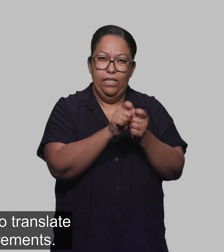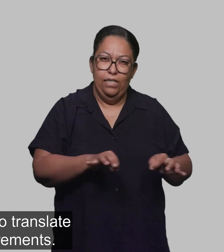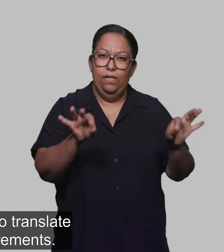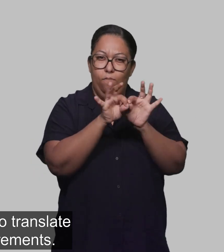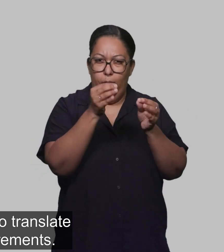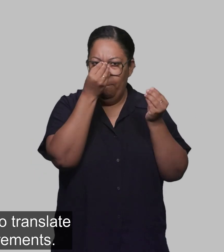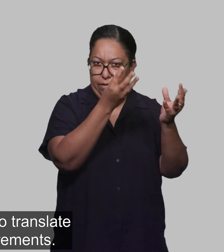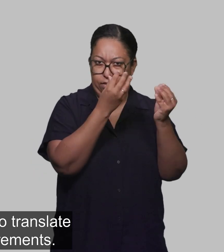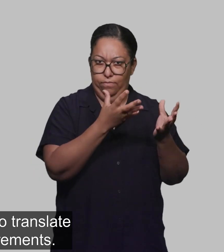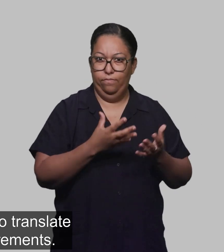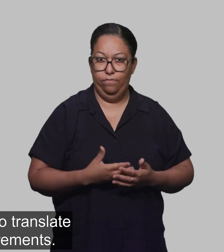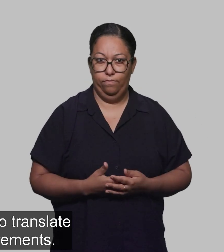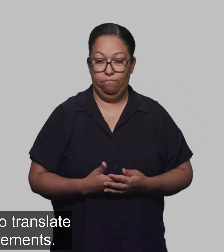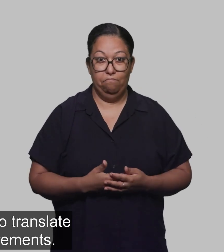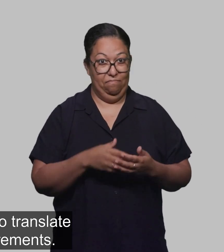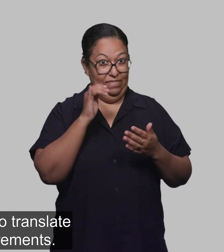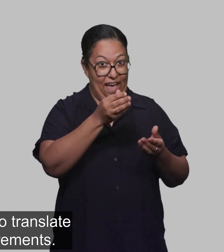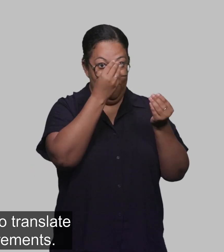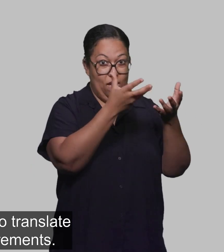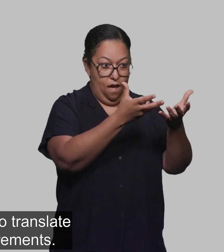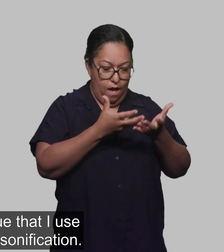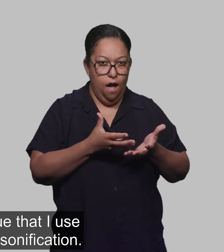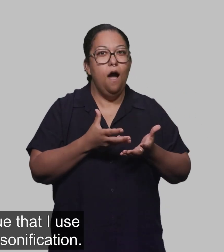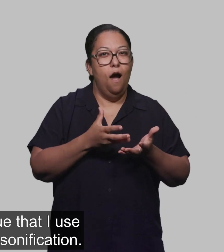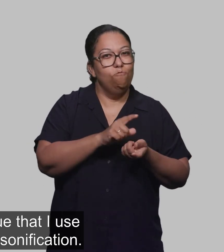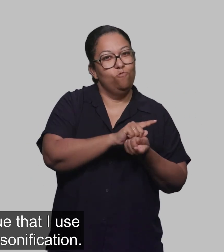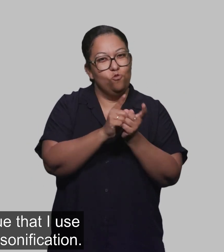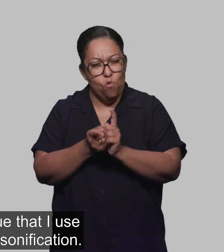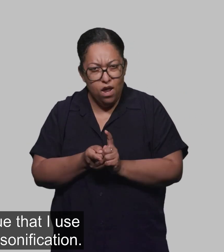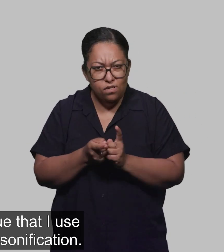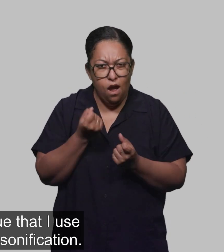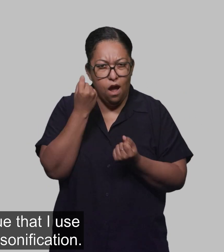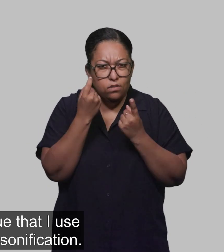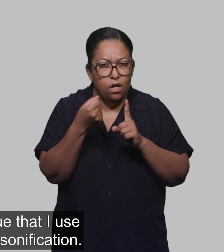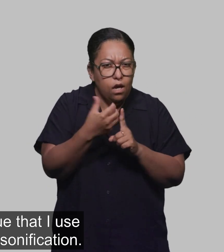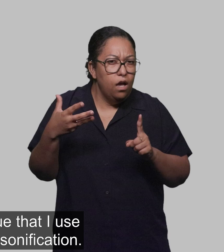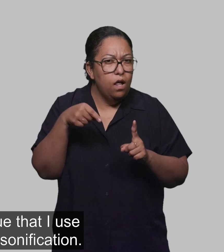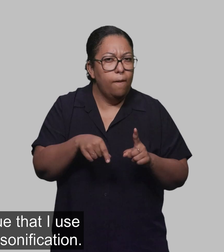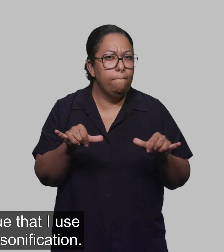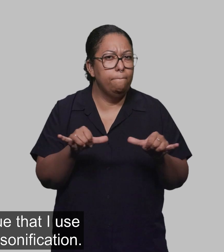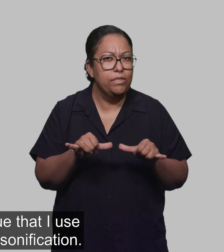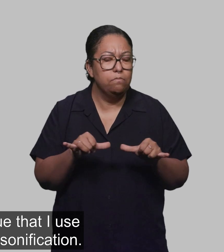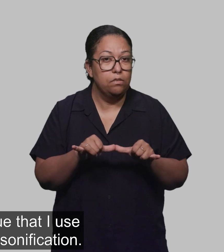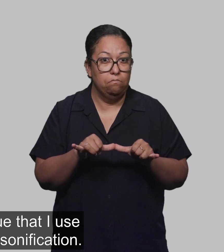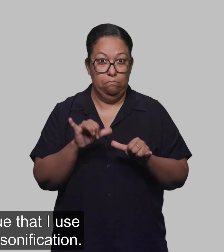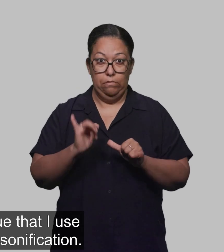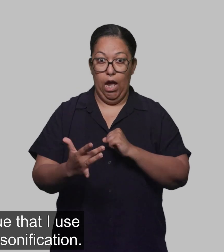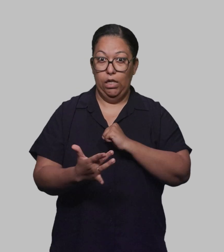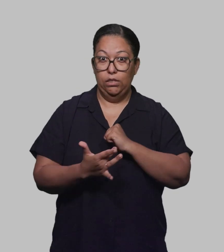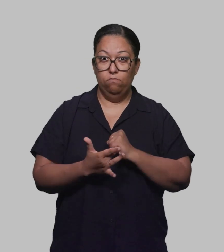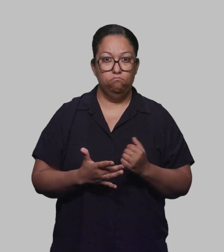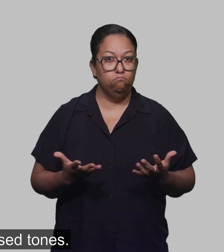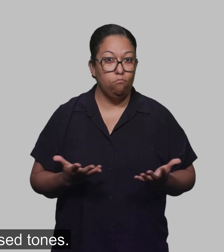that to translate those measurements. And that technique that I use is known as data